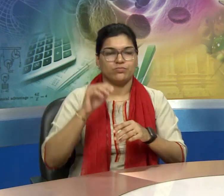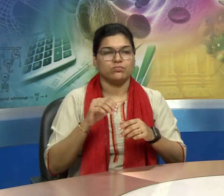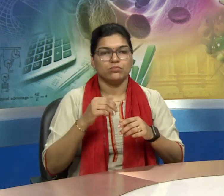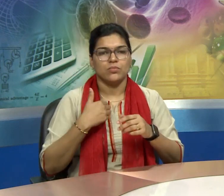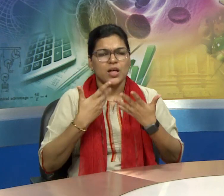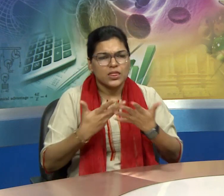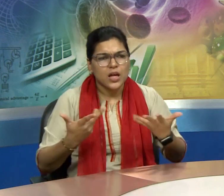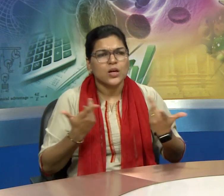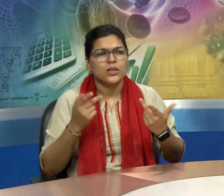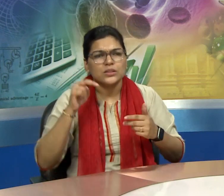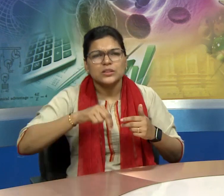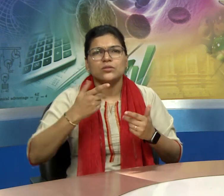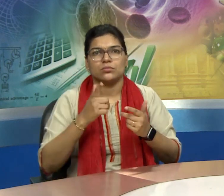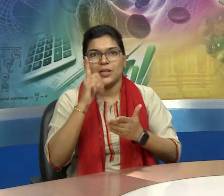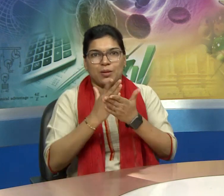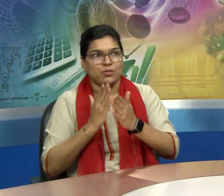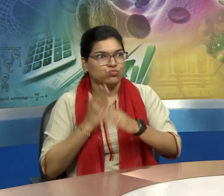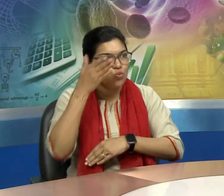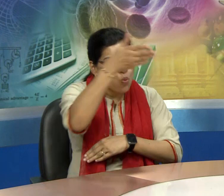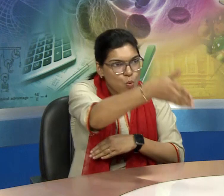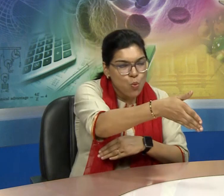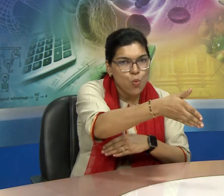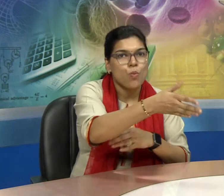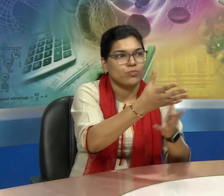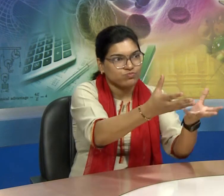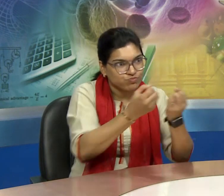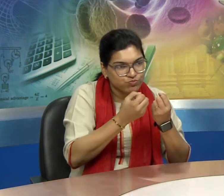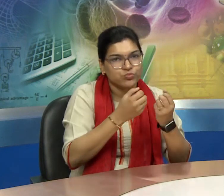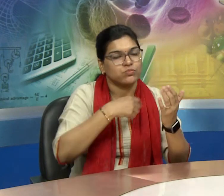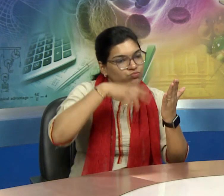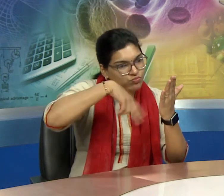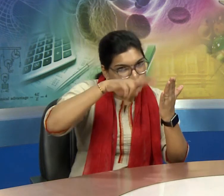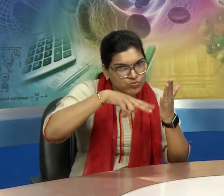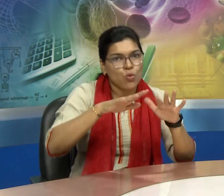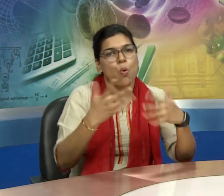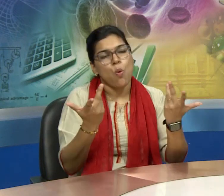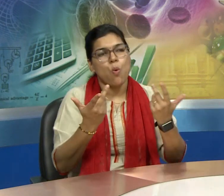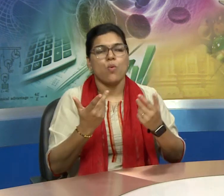As nowadays we have different kinds of software and machines and technologies are available.